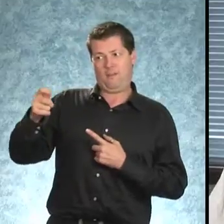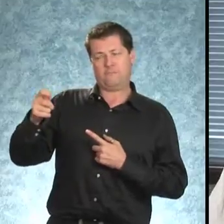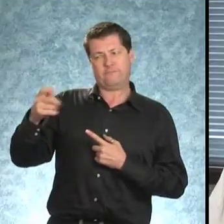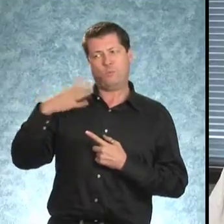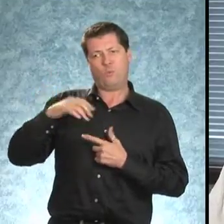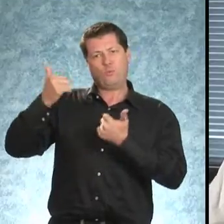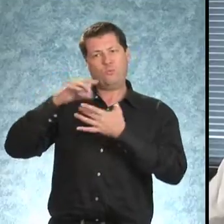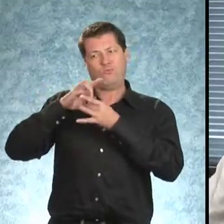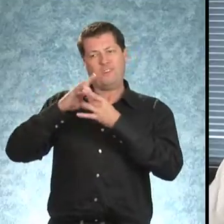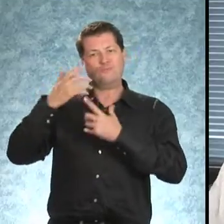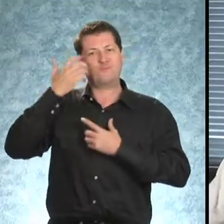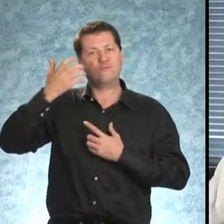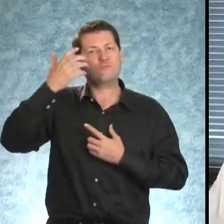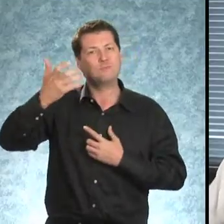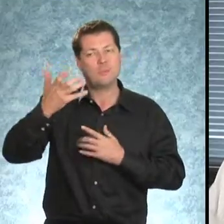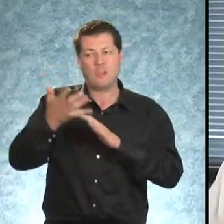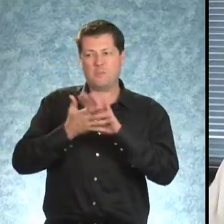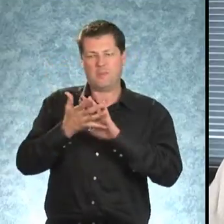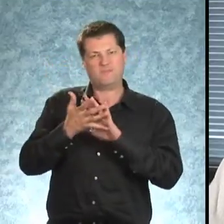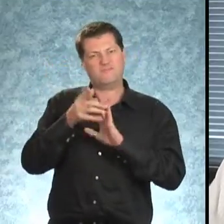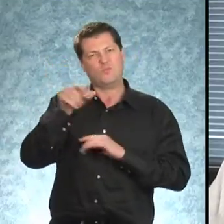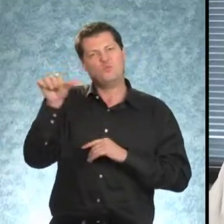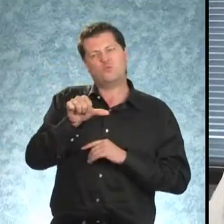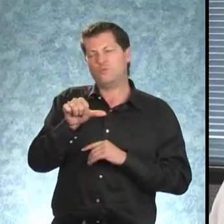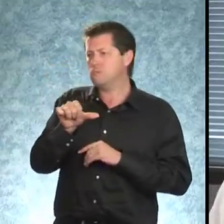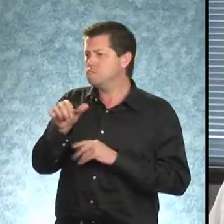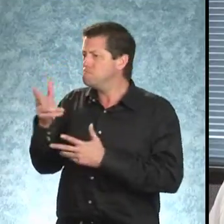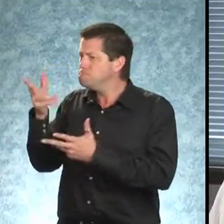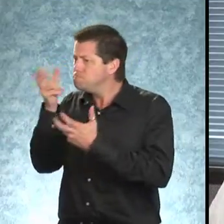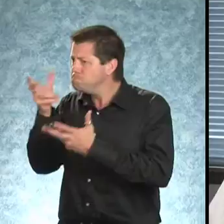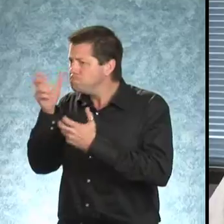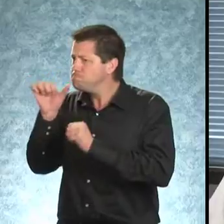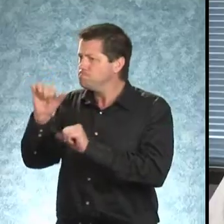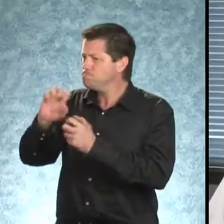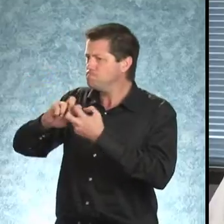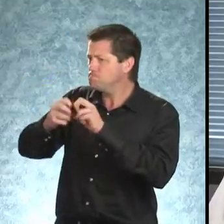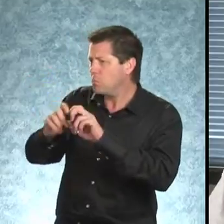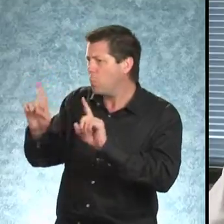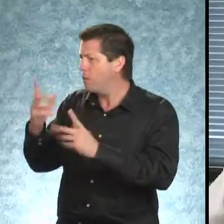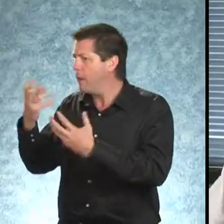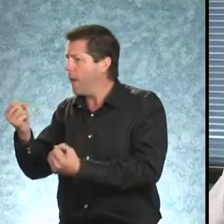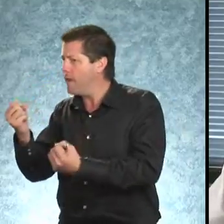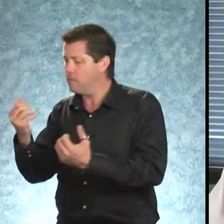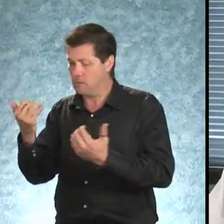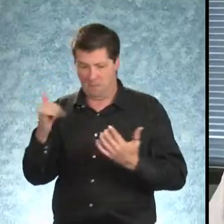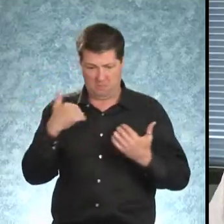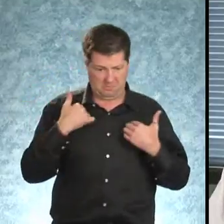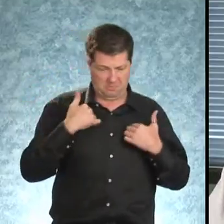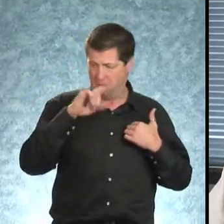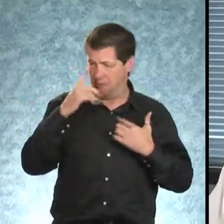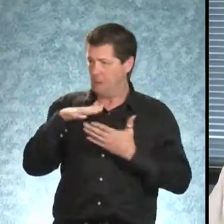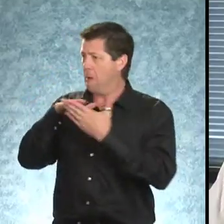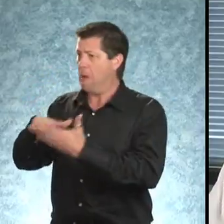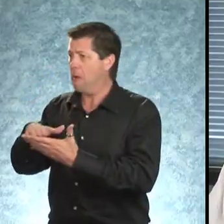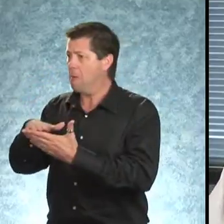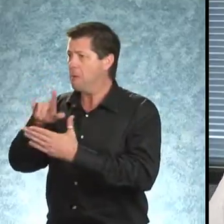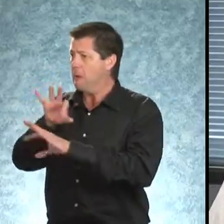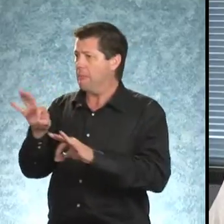important to ensure that you're aware of what their ongoing concerns are, and being aware of them, whether or not you can do anything to try and